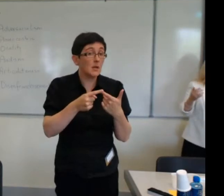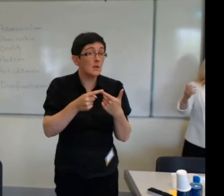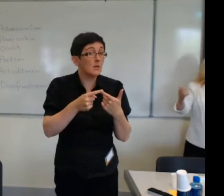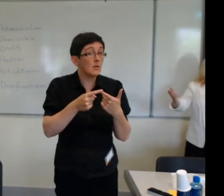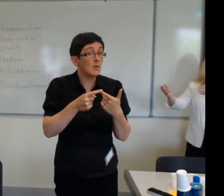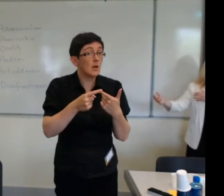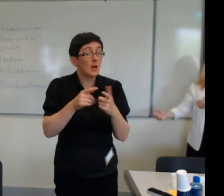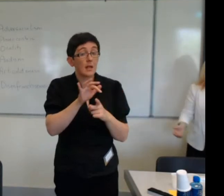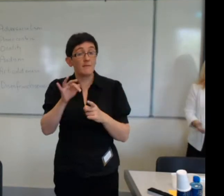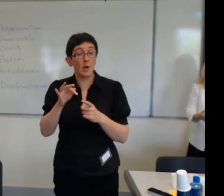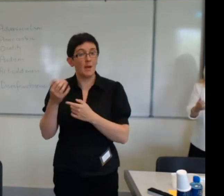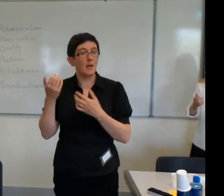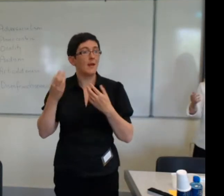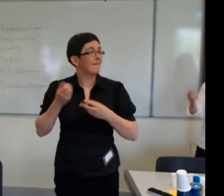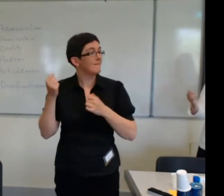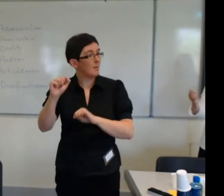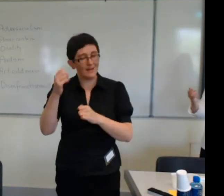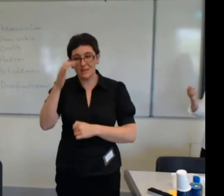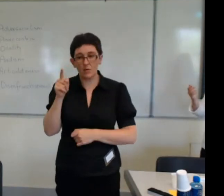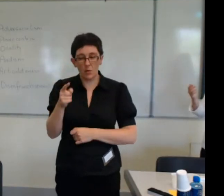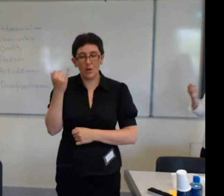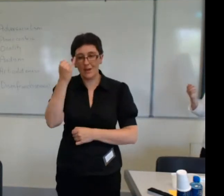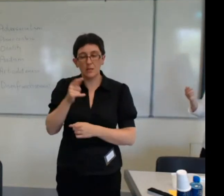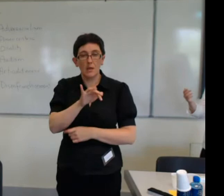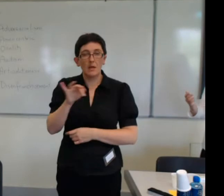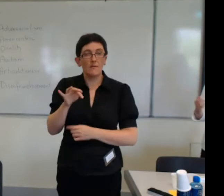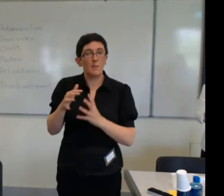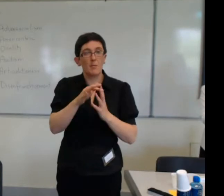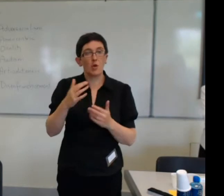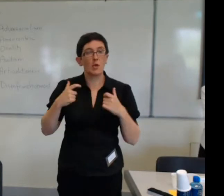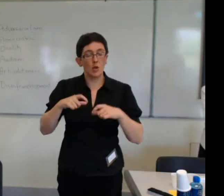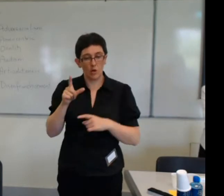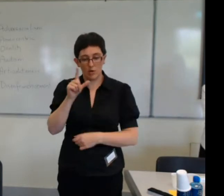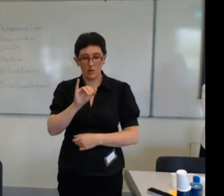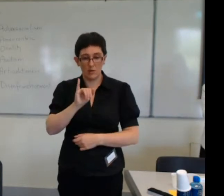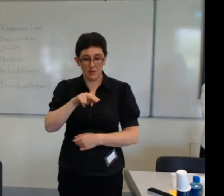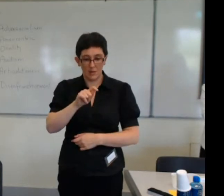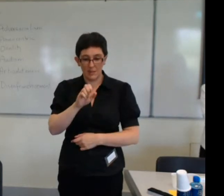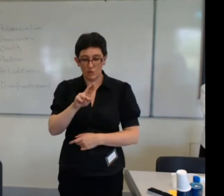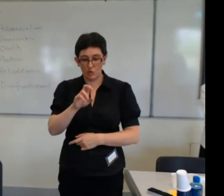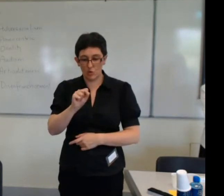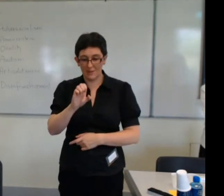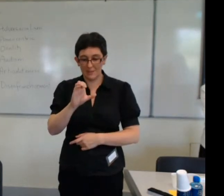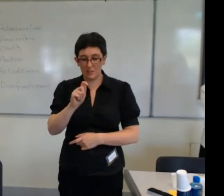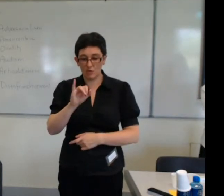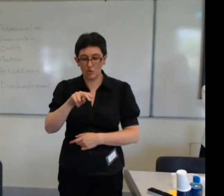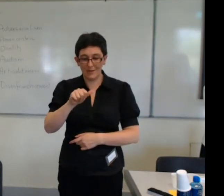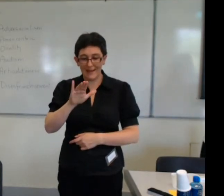that comes from feminist theory, but was put forward by an American lawyer called intersectionality. And it looks at how, you know,